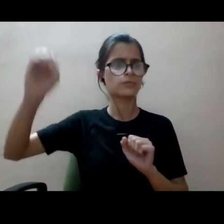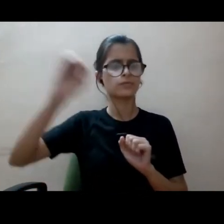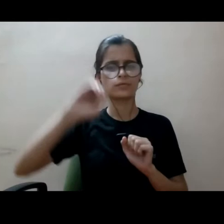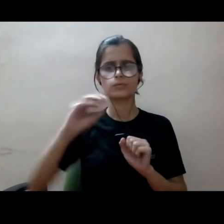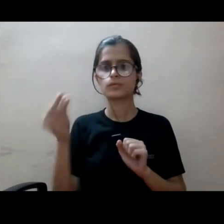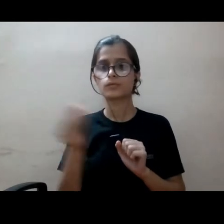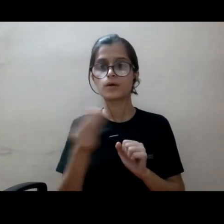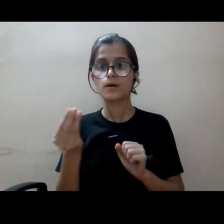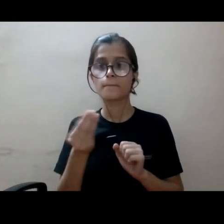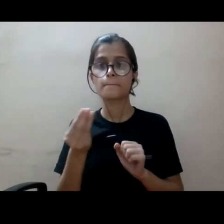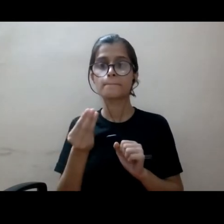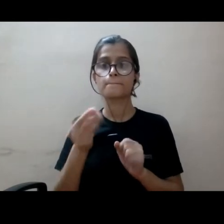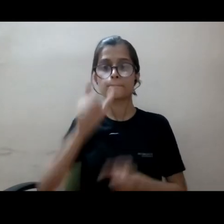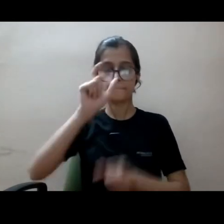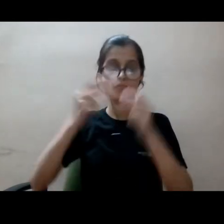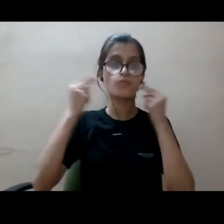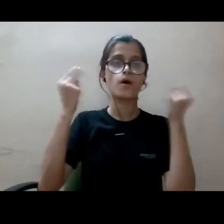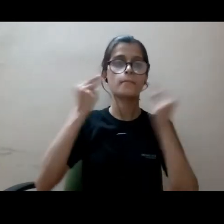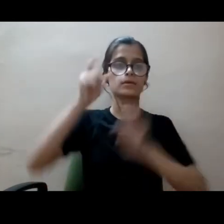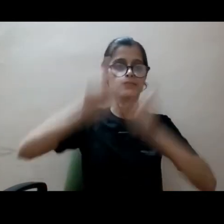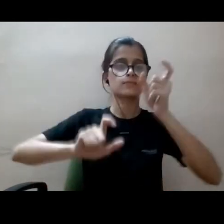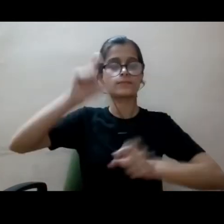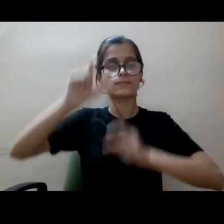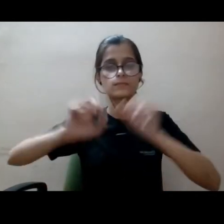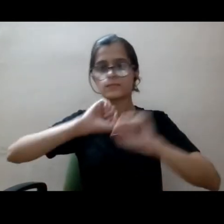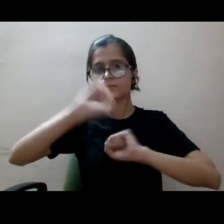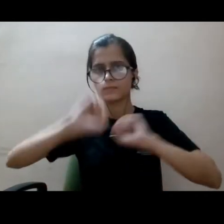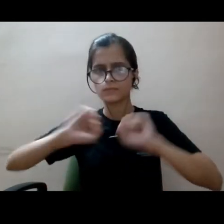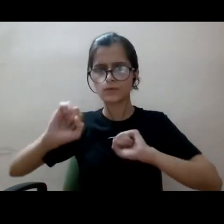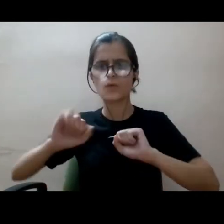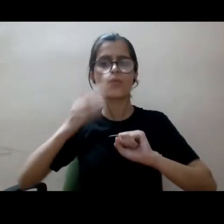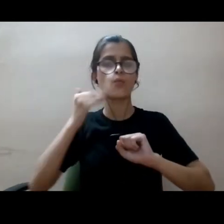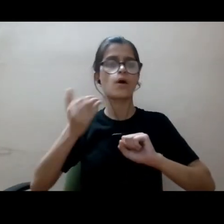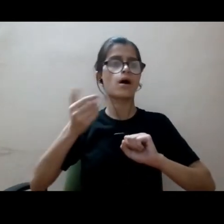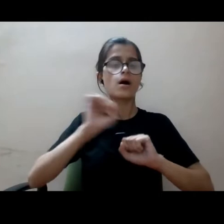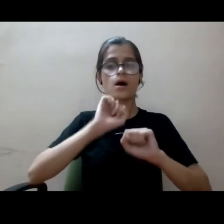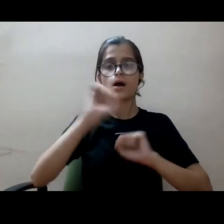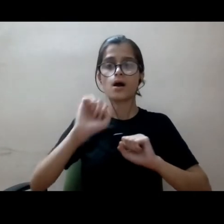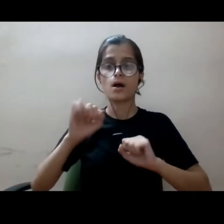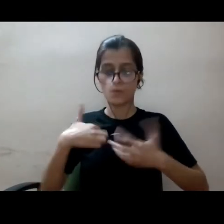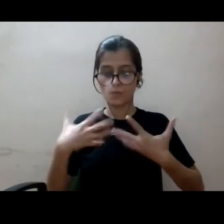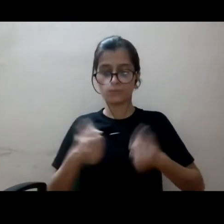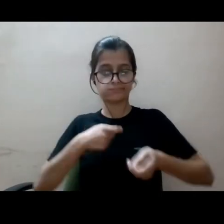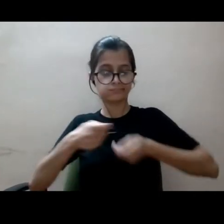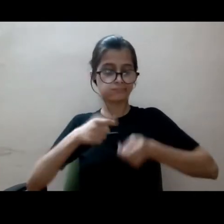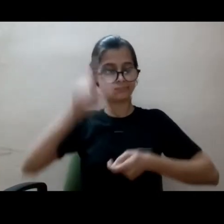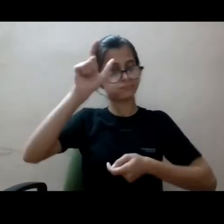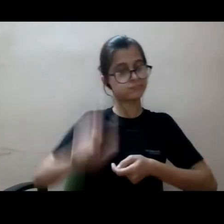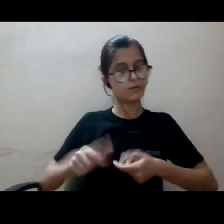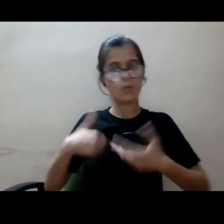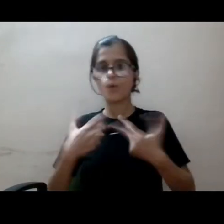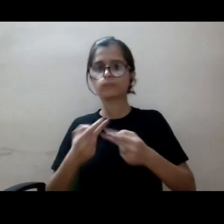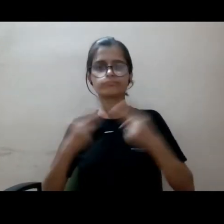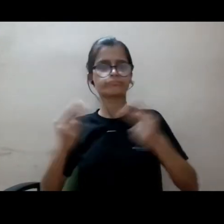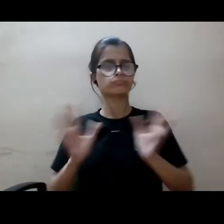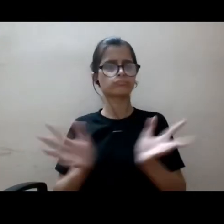War, became famous momentarily because he won a big piano prize in Moscow. So